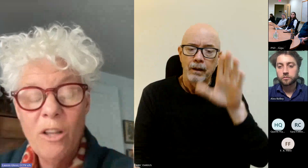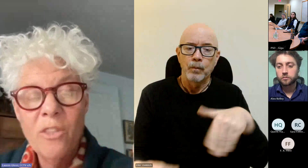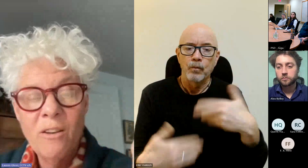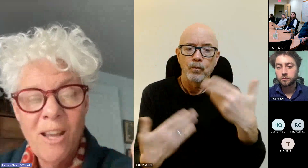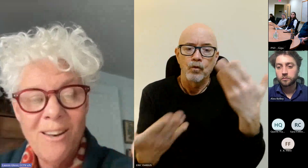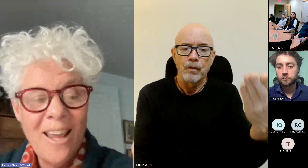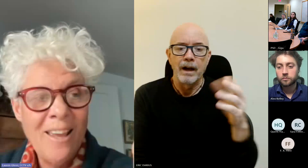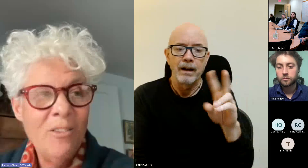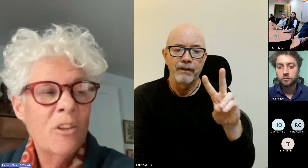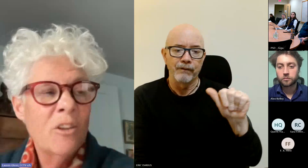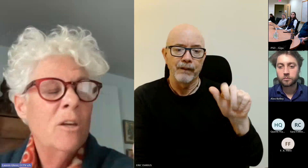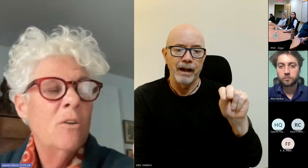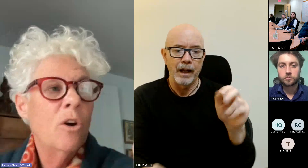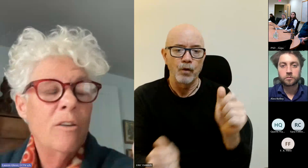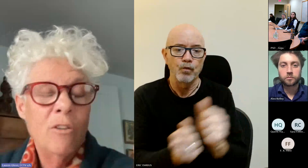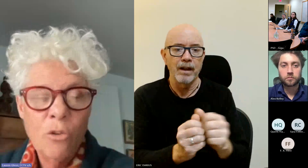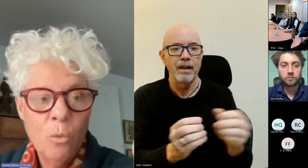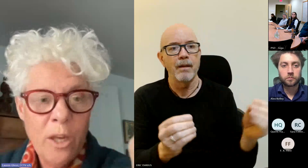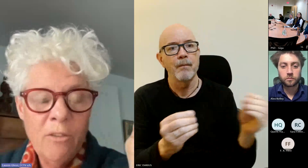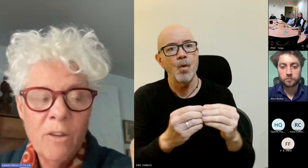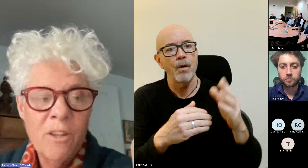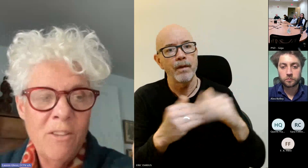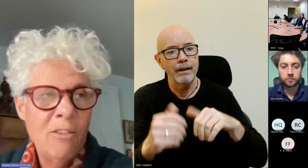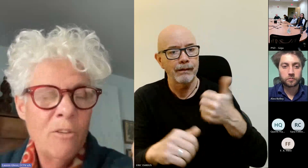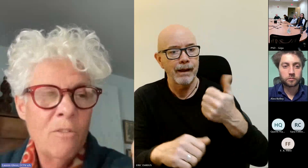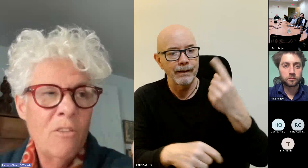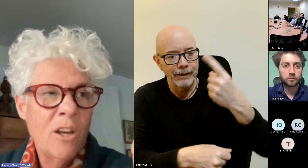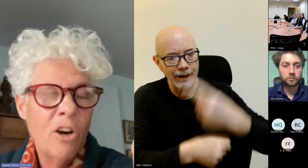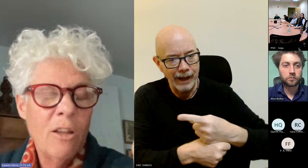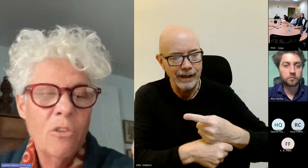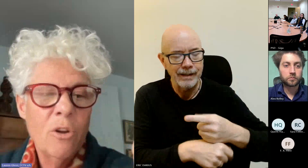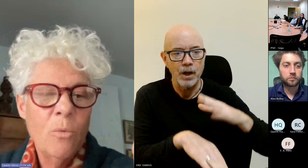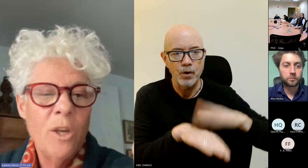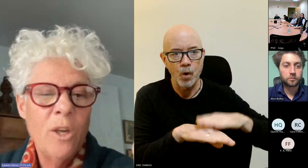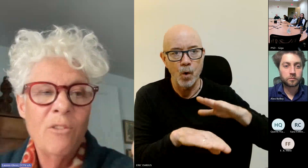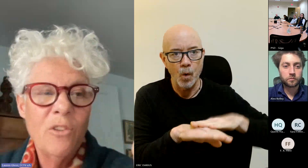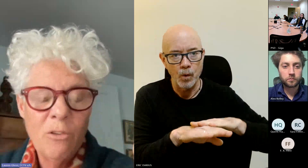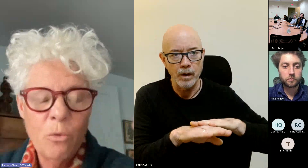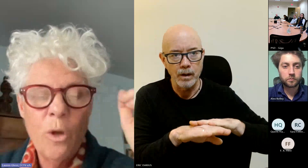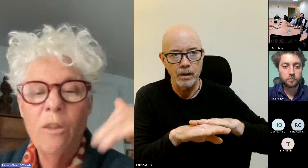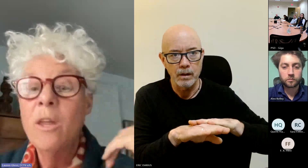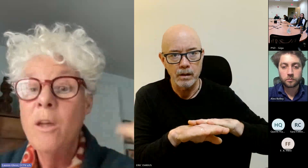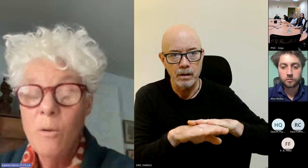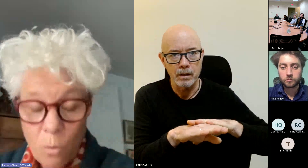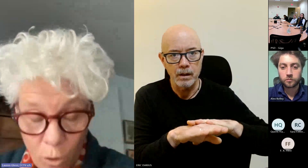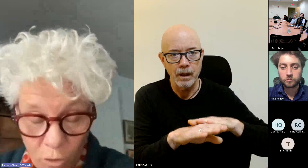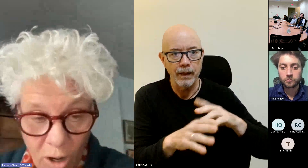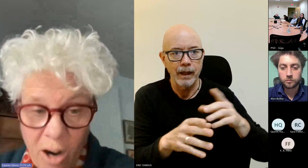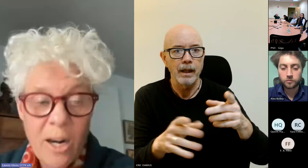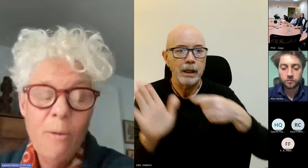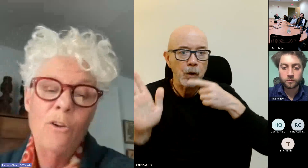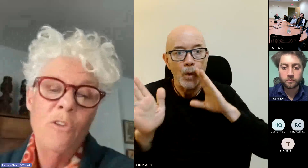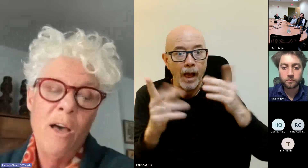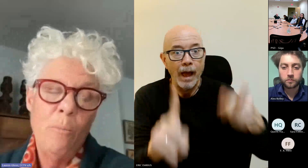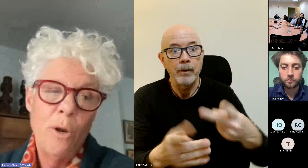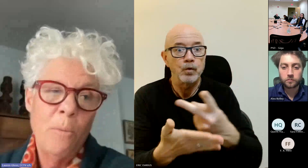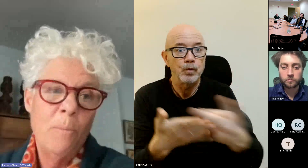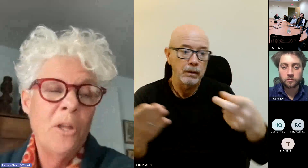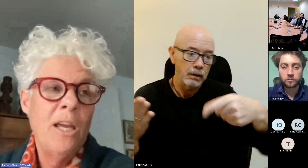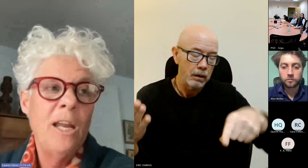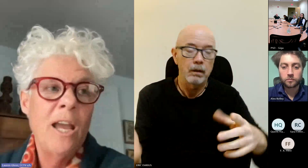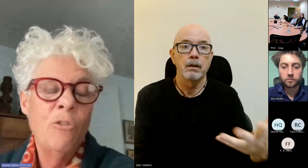more notice than 10 days or even 2 weeks of the dates of these hearings so that we can assist with using our network to